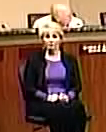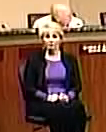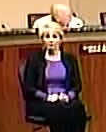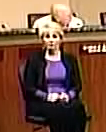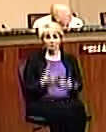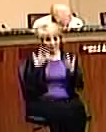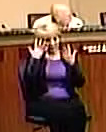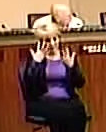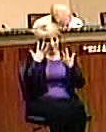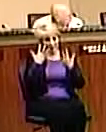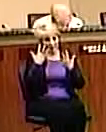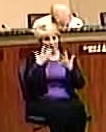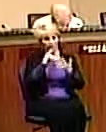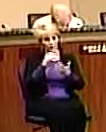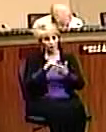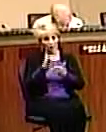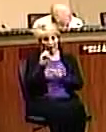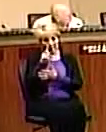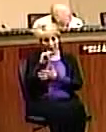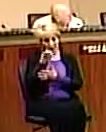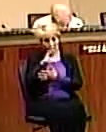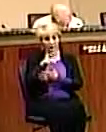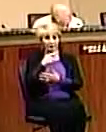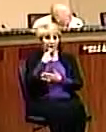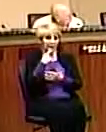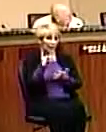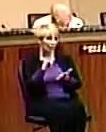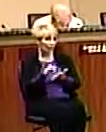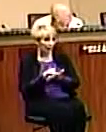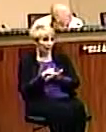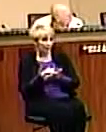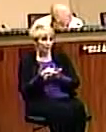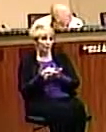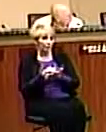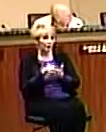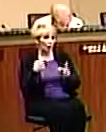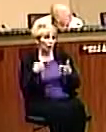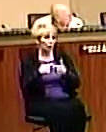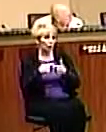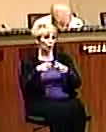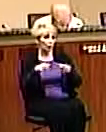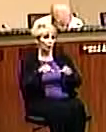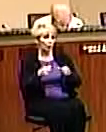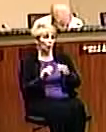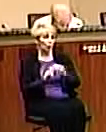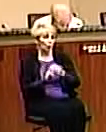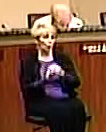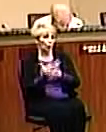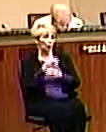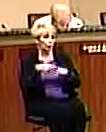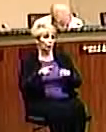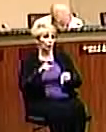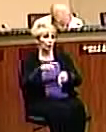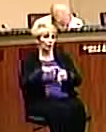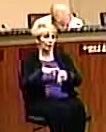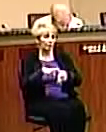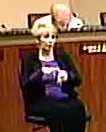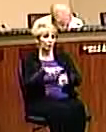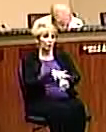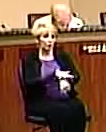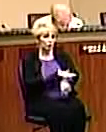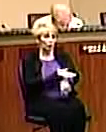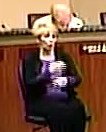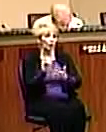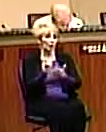Sad note is the letter to the editor stated that utility deposit growing in a time when the slow